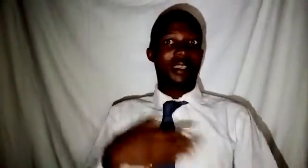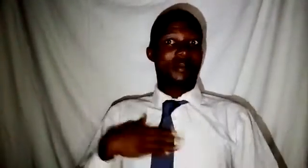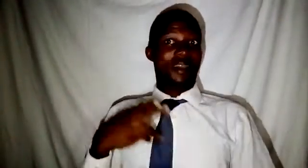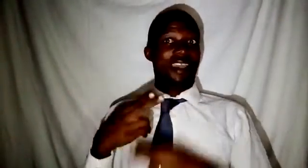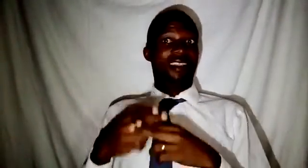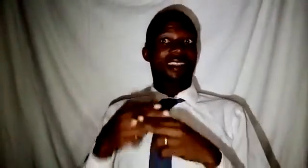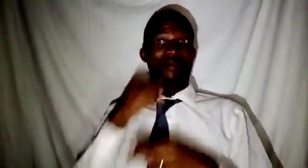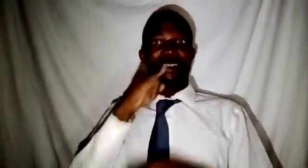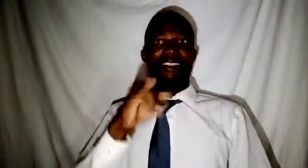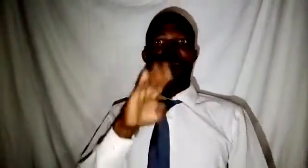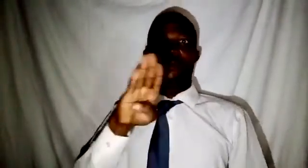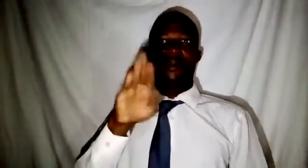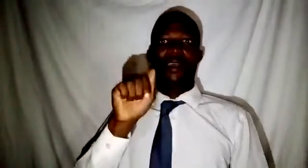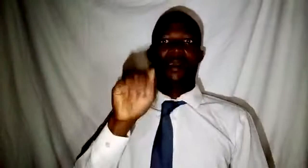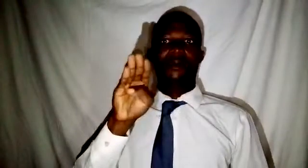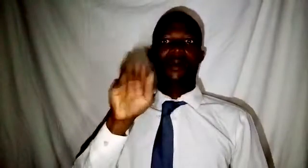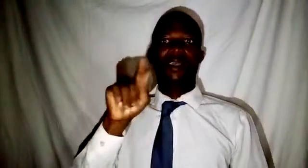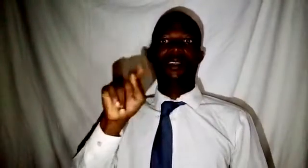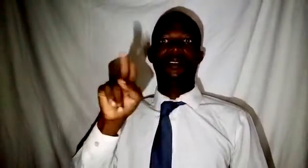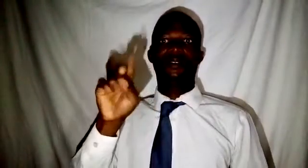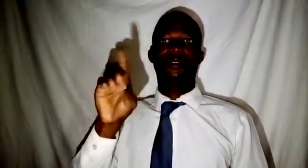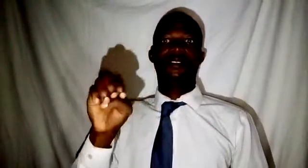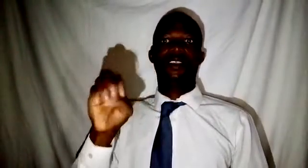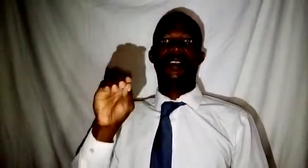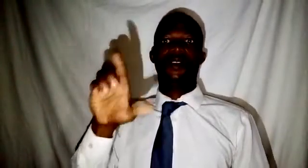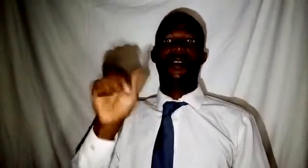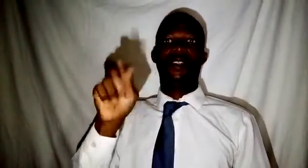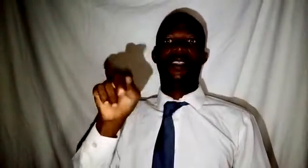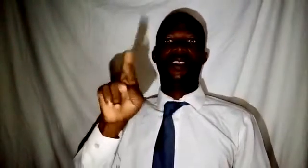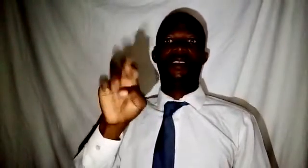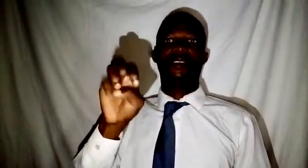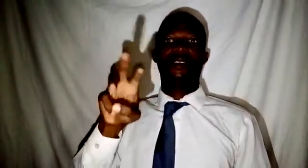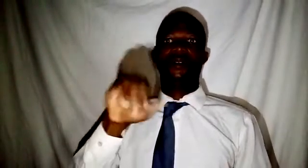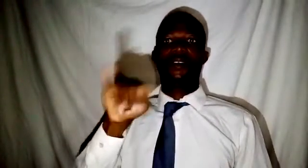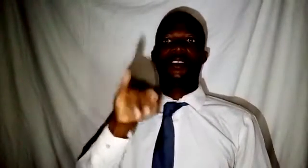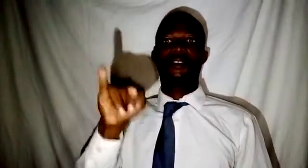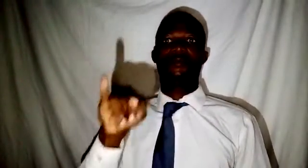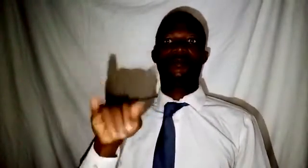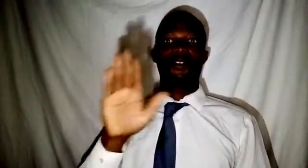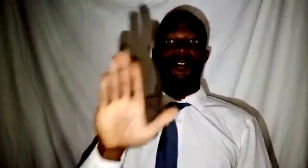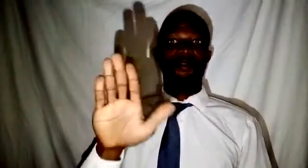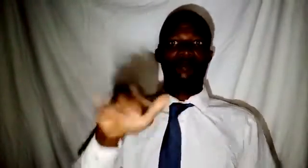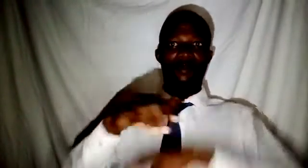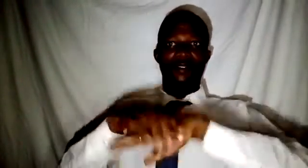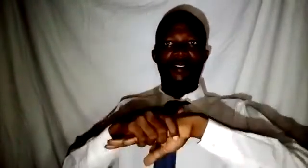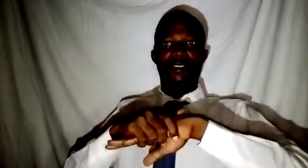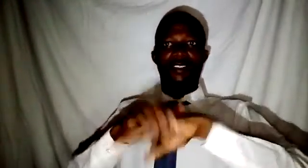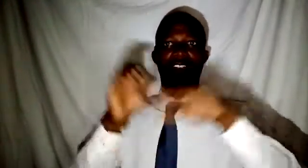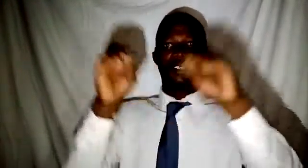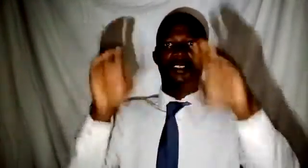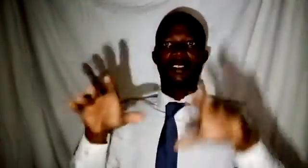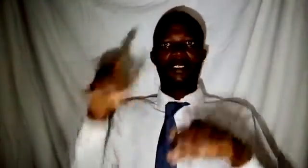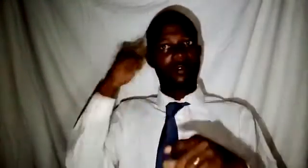Olanrewaju Afolayan. I am your English teacher for today's lesson. Today, we shall be reviewing